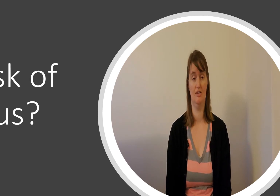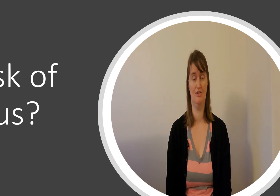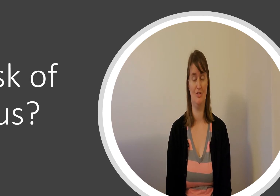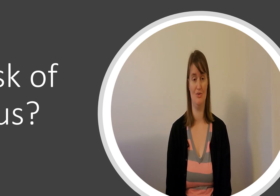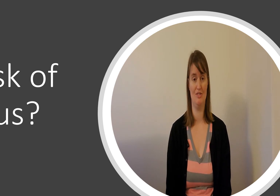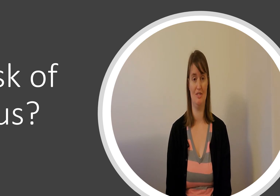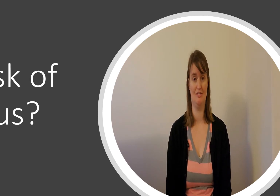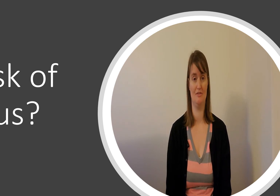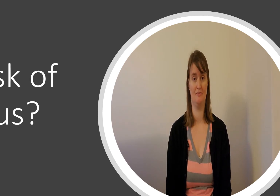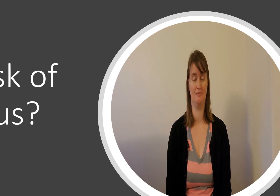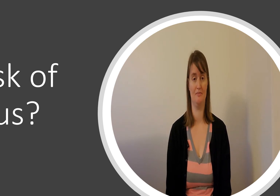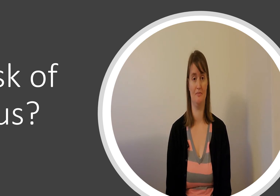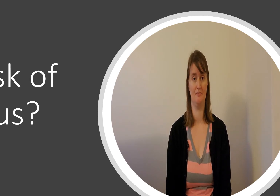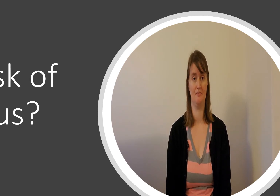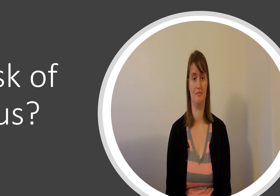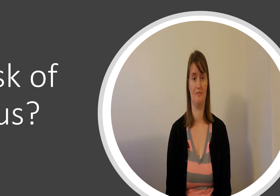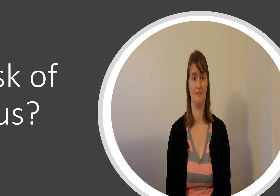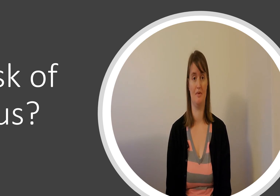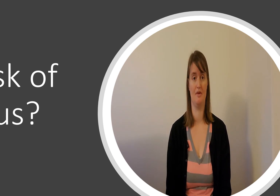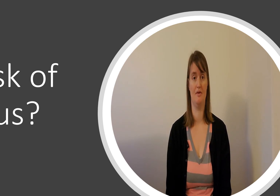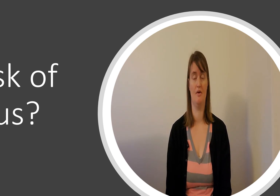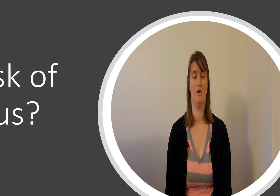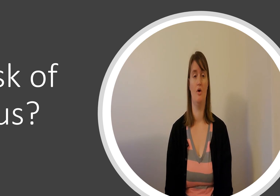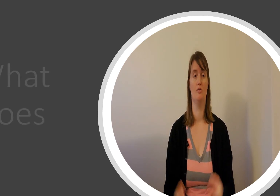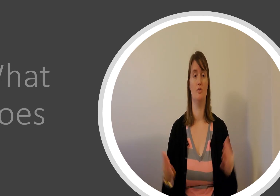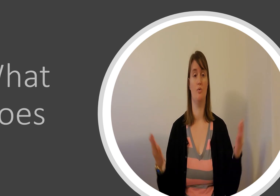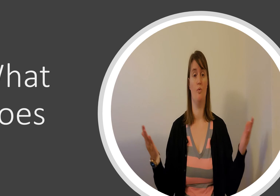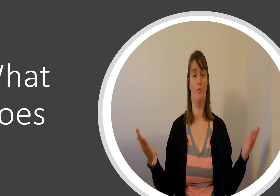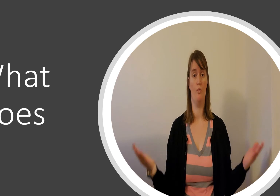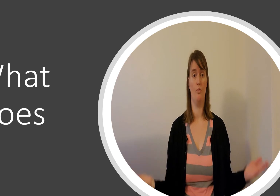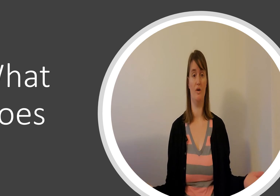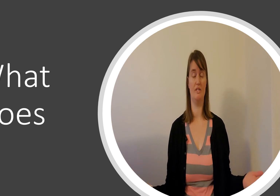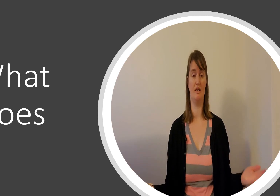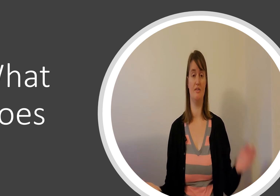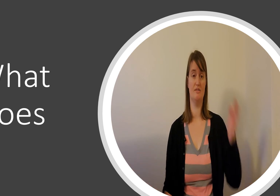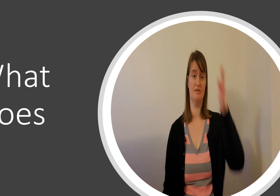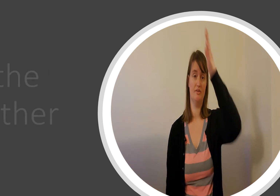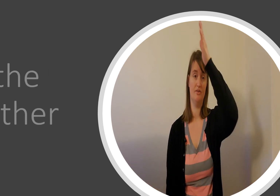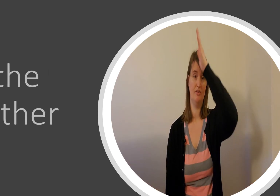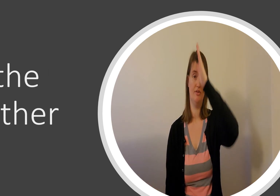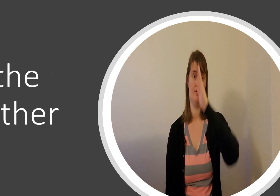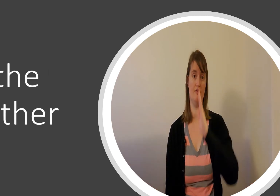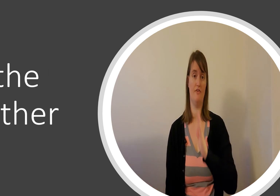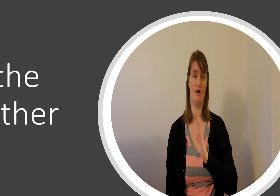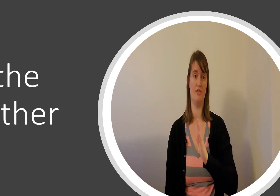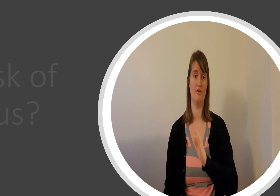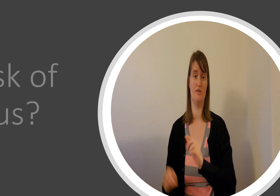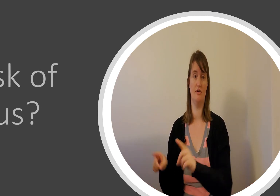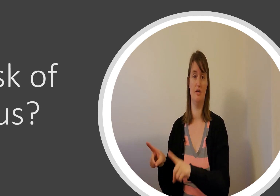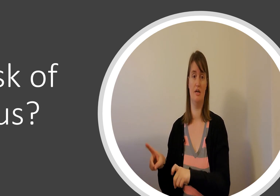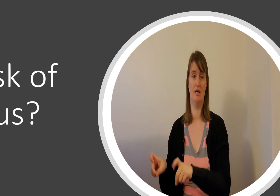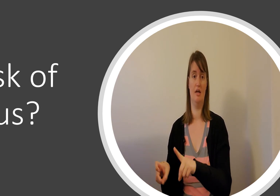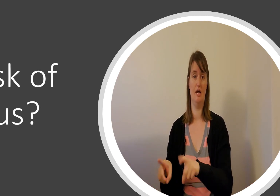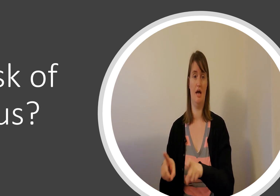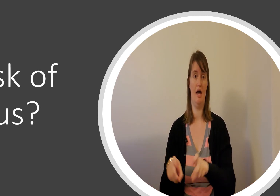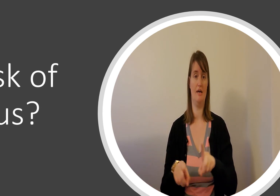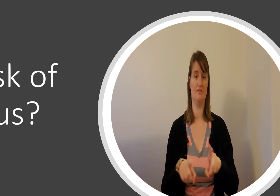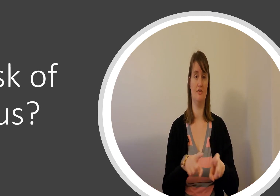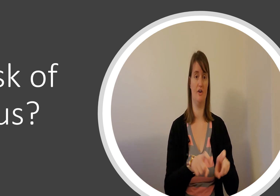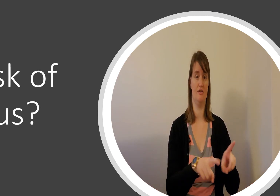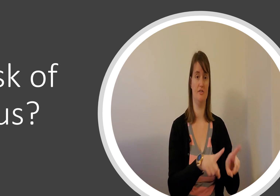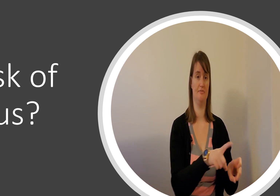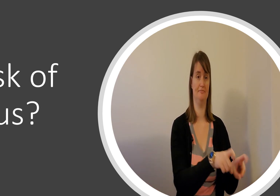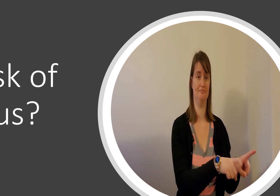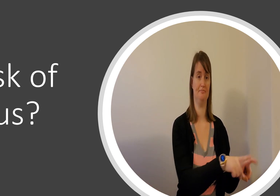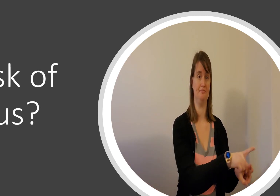to do these things. So what does the Father ask